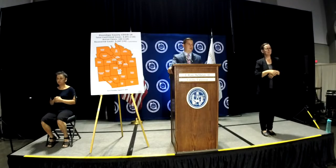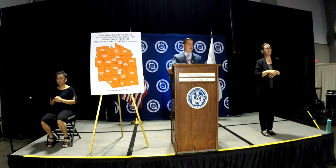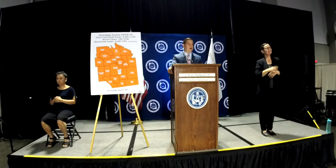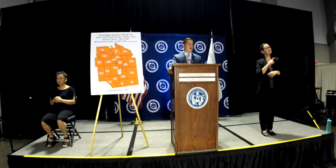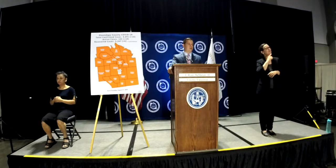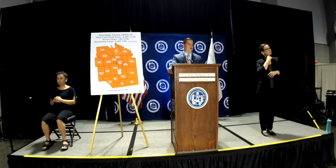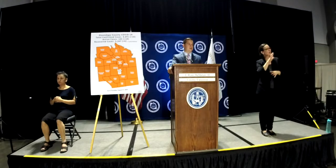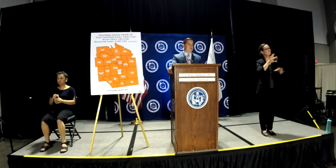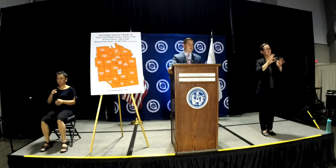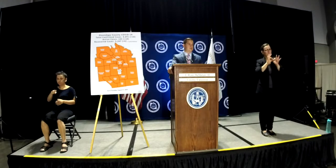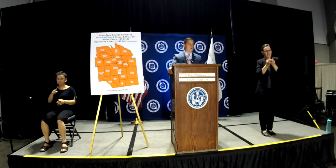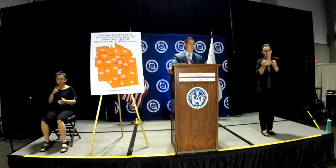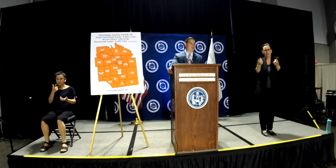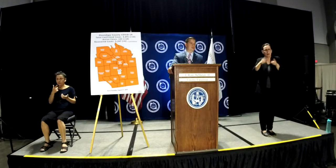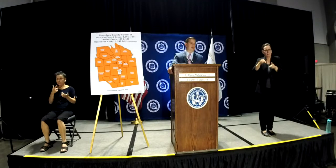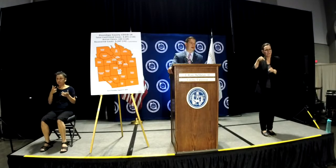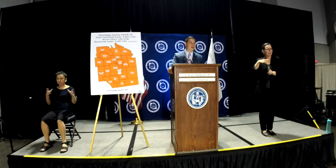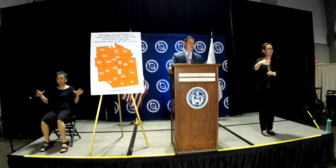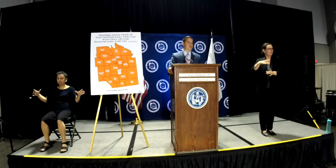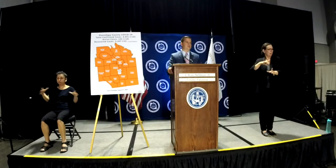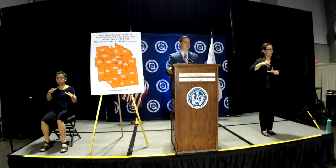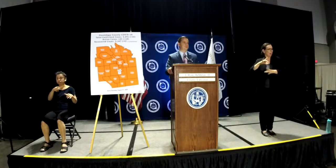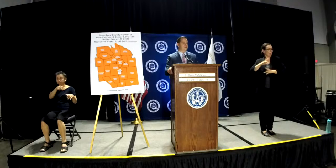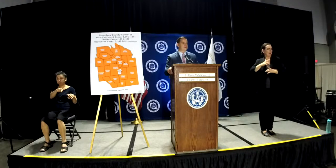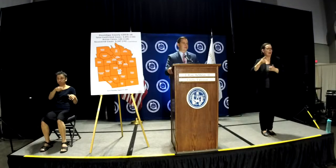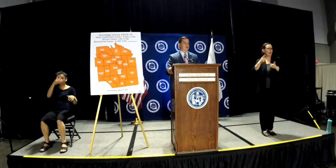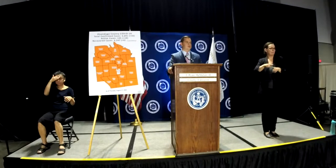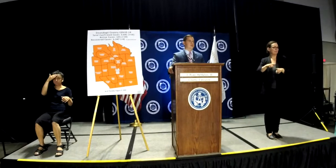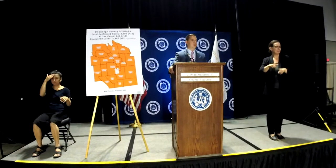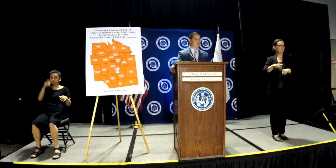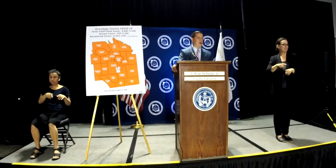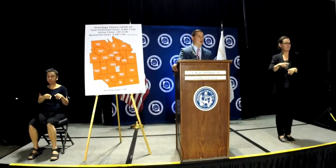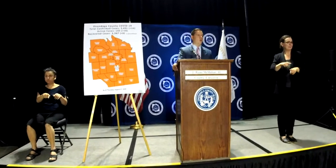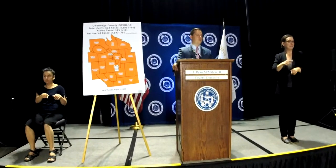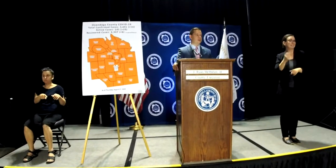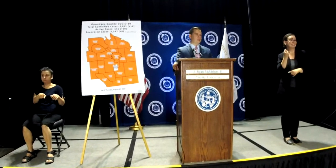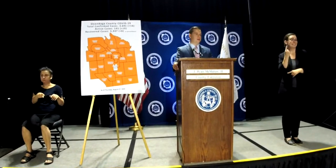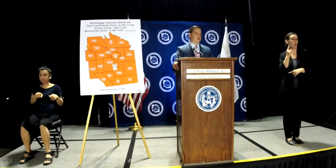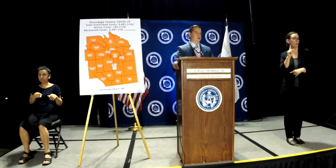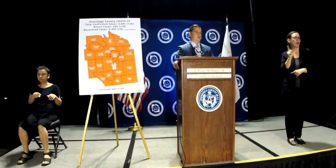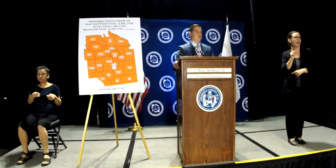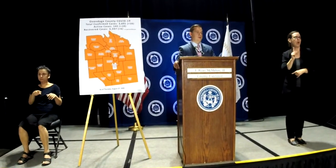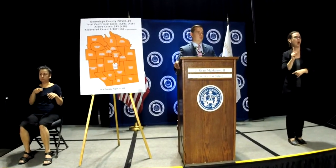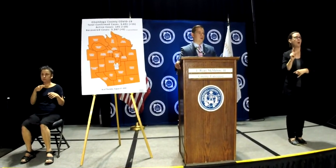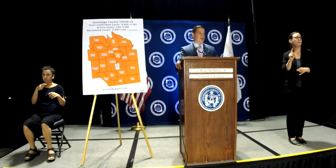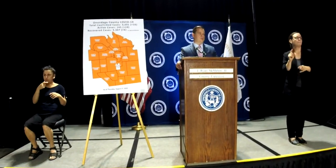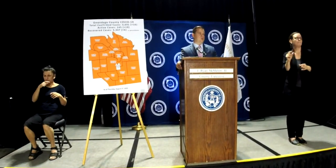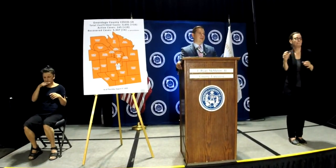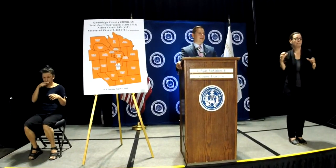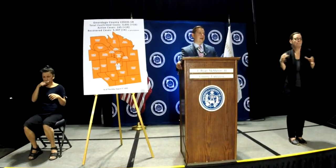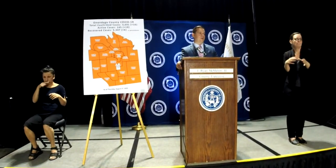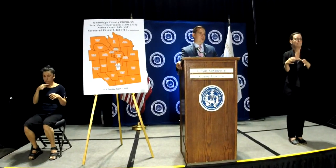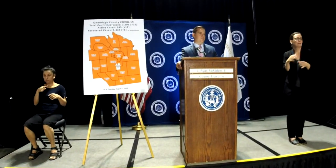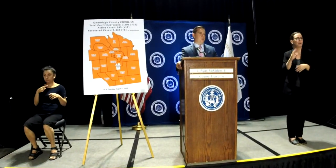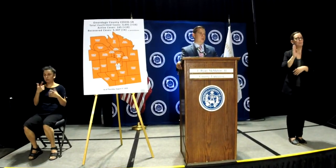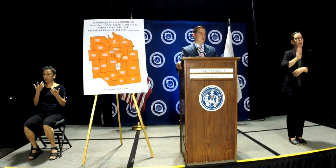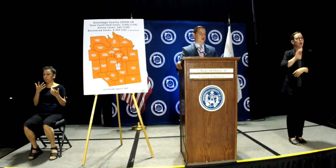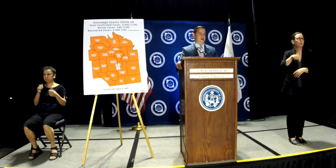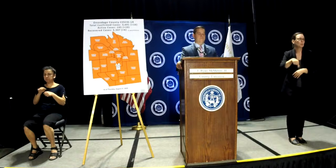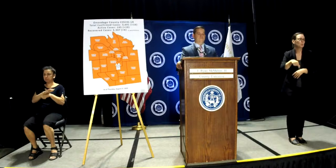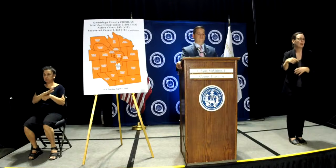talking about gatherings. Somebody thinks they got allergies. Next thing you know, they got COVID, and so does everybody else who was at the